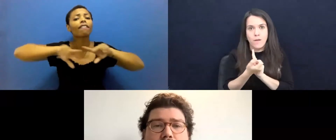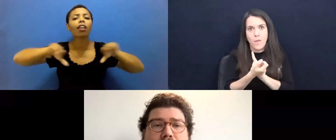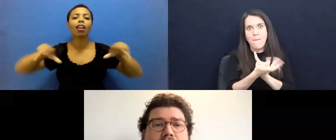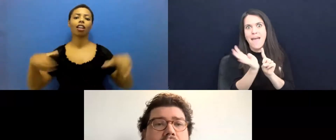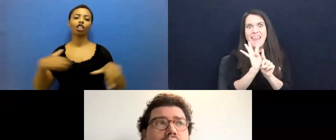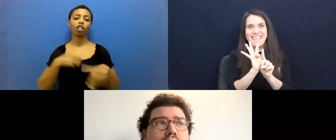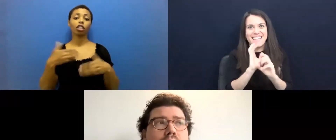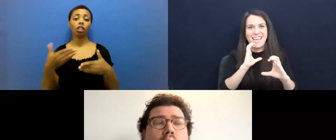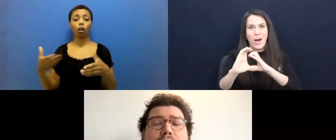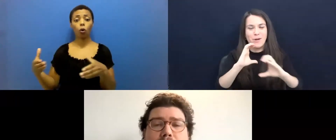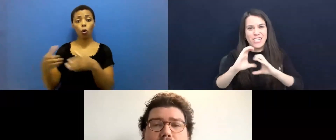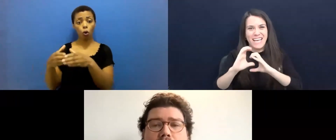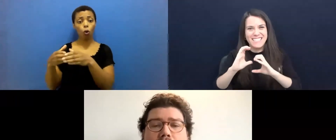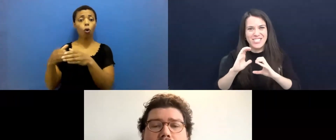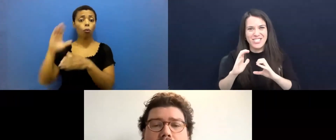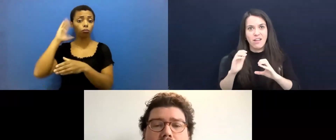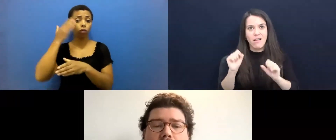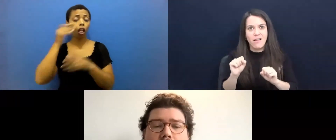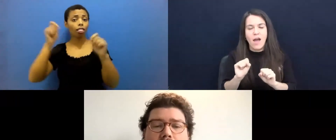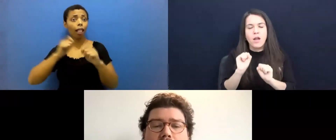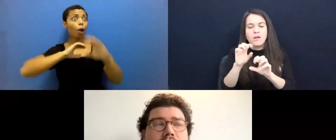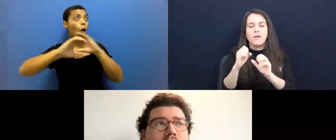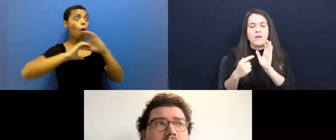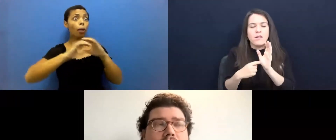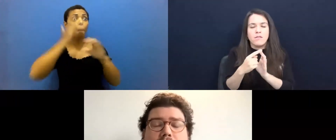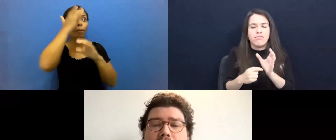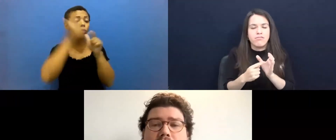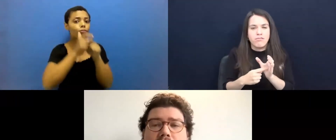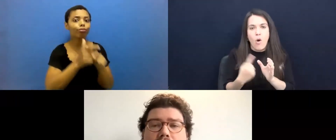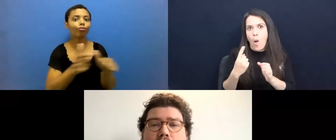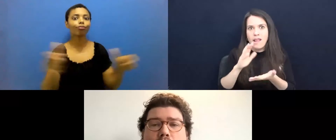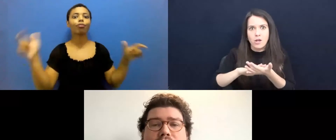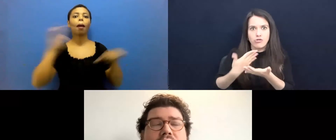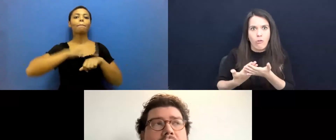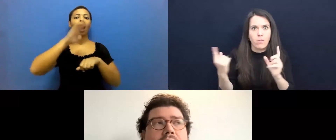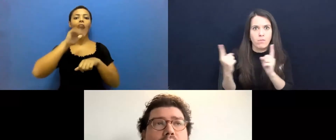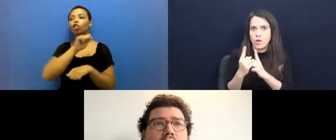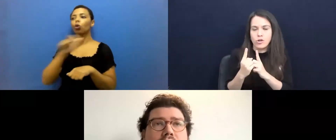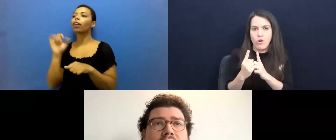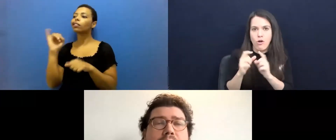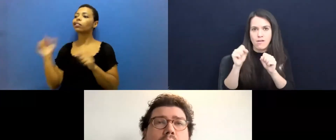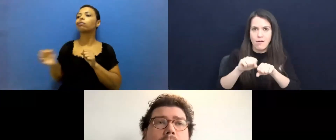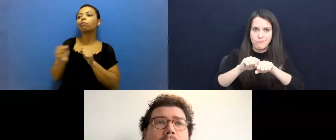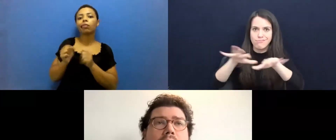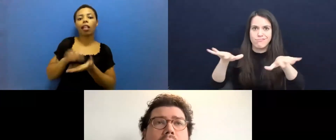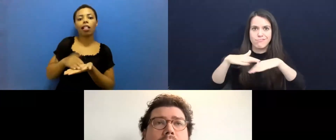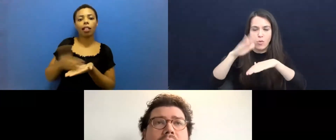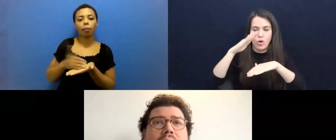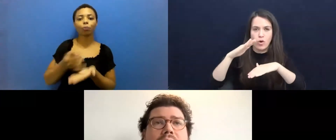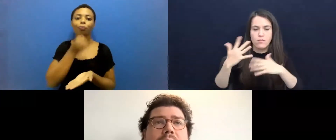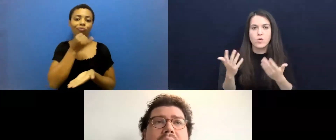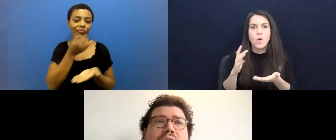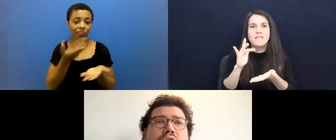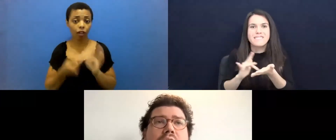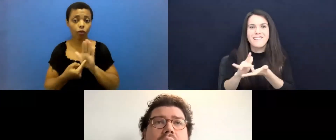blindness can communicate to more people other than the interpreter. So with the tactile board, for example, they